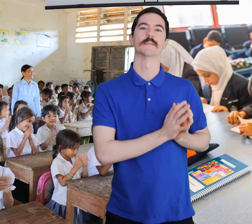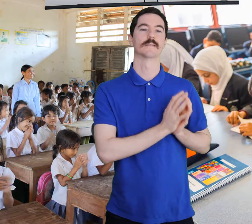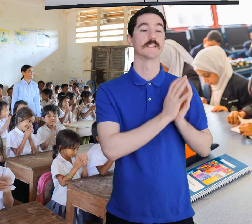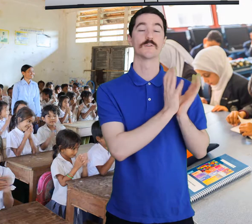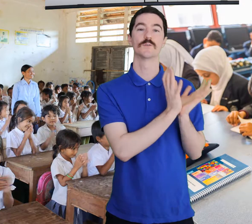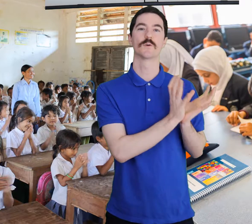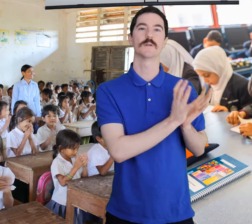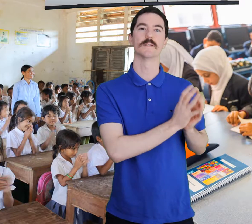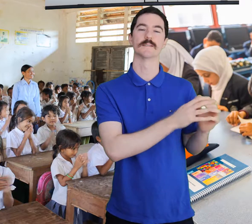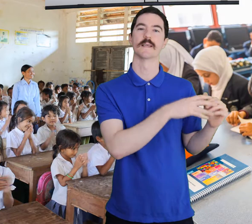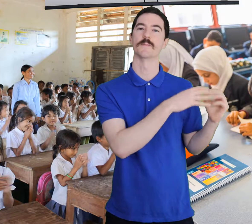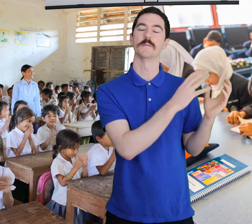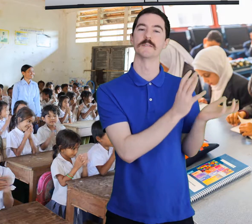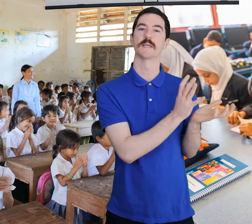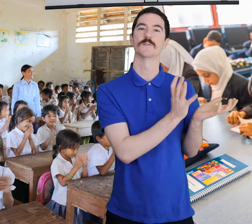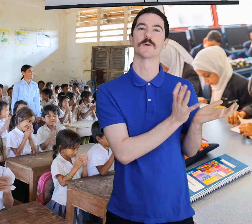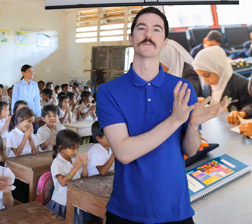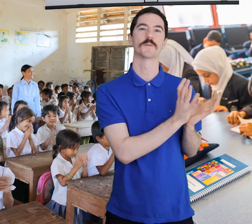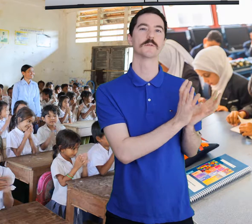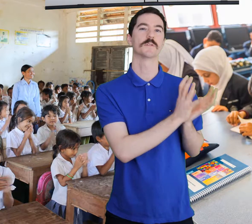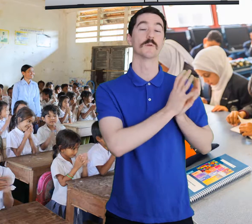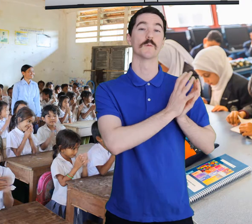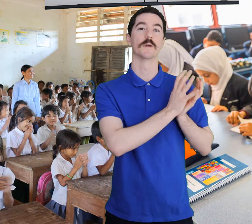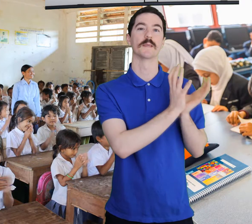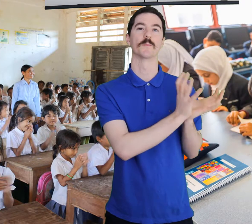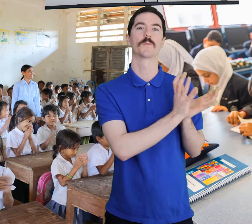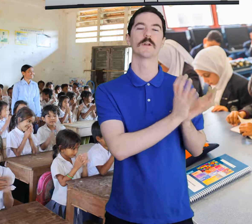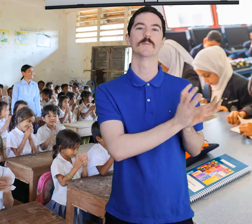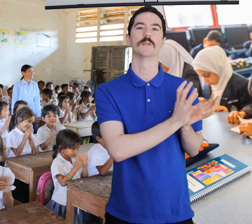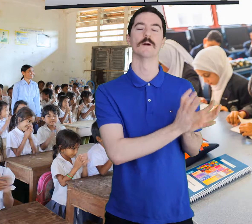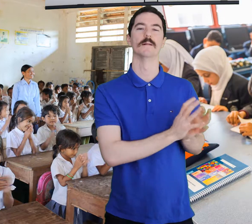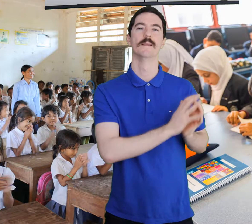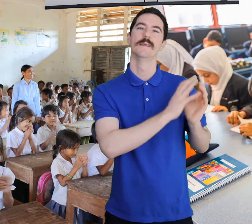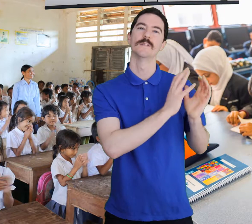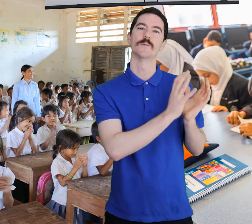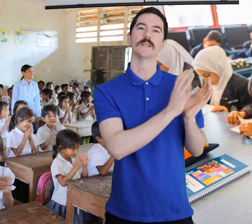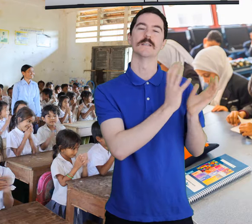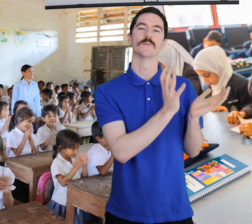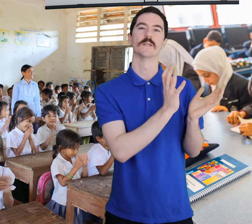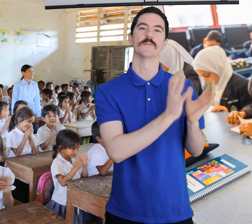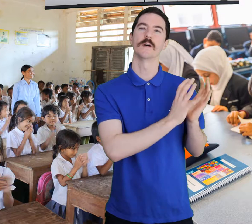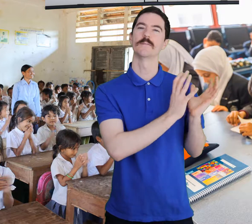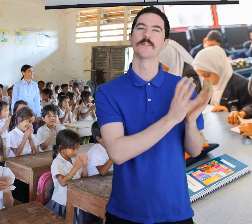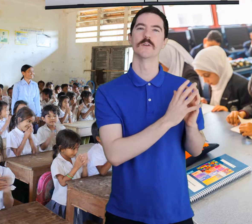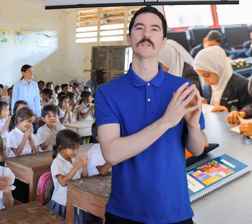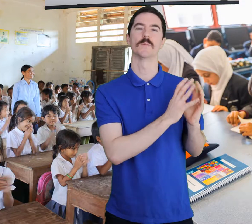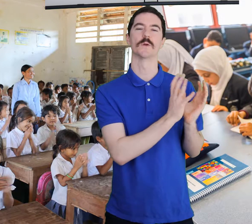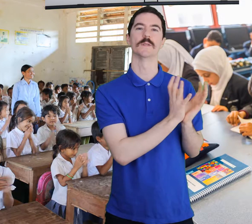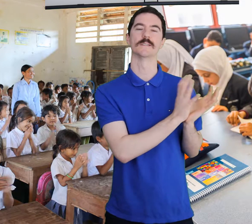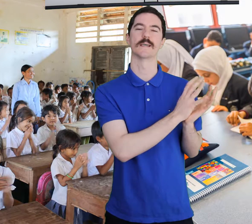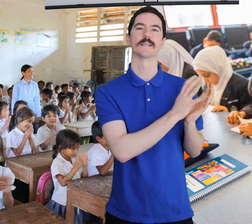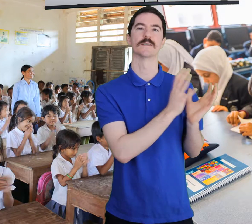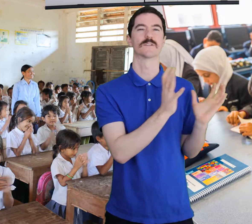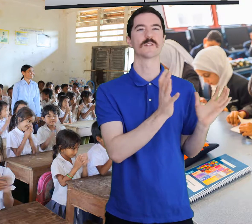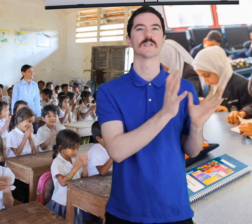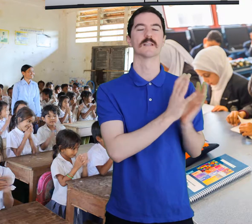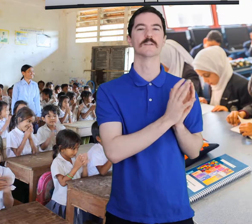In a tutorial, let's say, maybe 10 or 12 students, it would work incredibly well. 20 to 25, 30, you're probably starting to stretch it a little